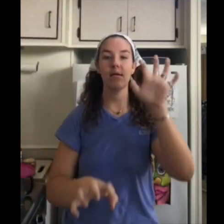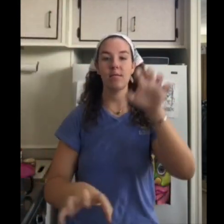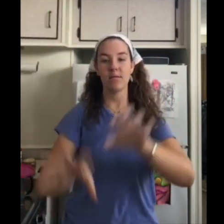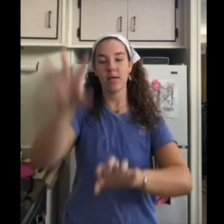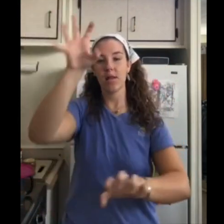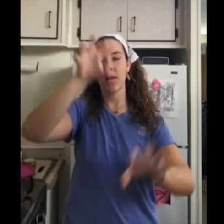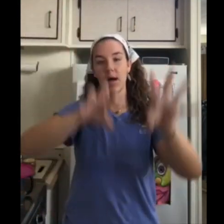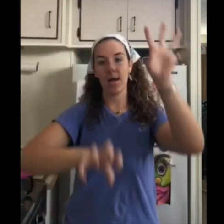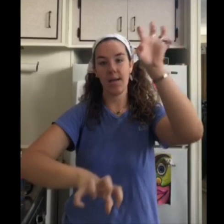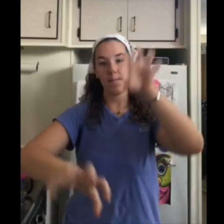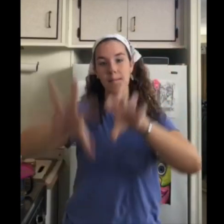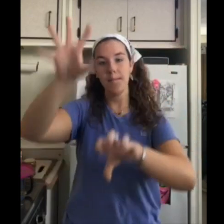hillsides to climb.